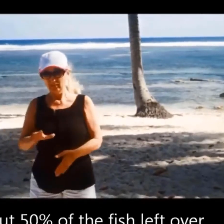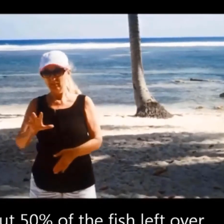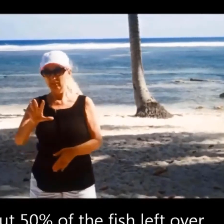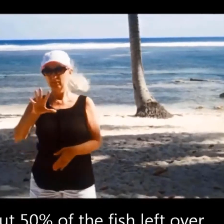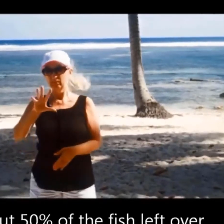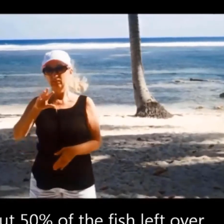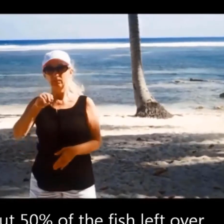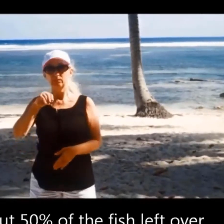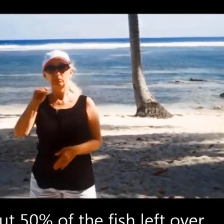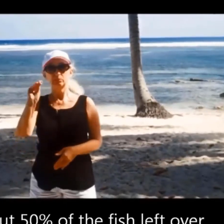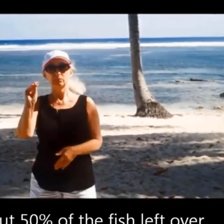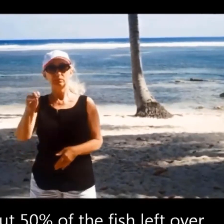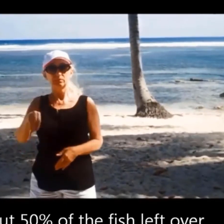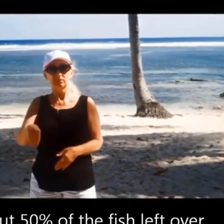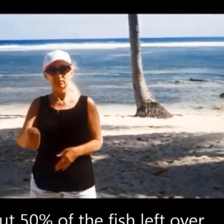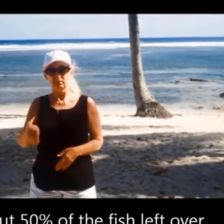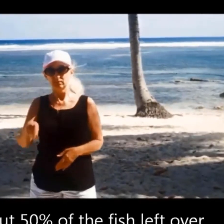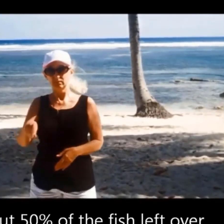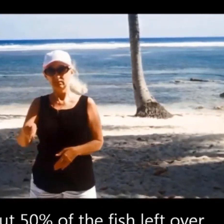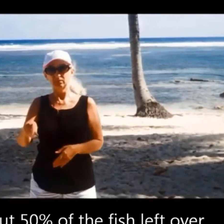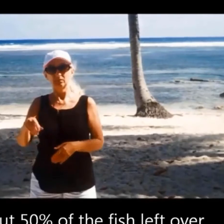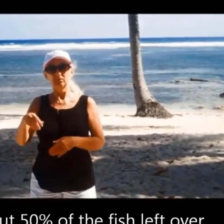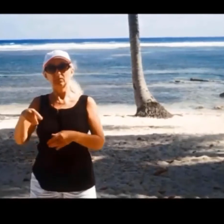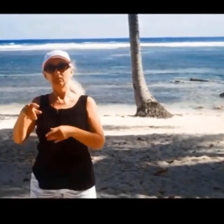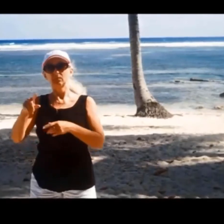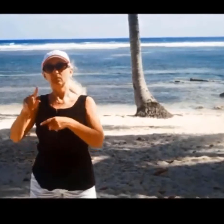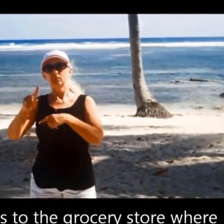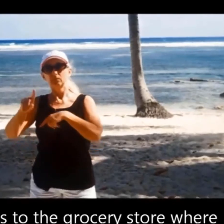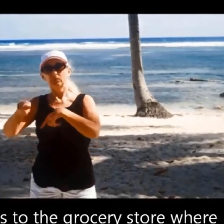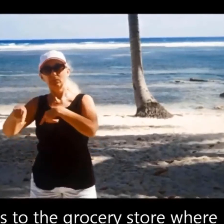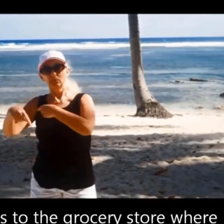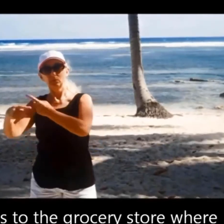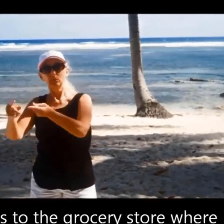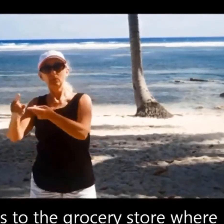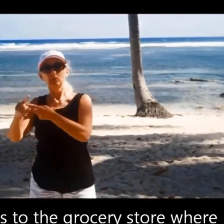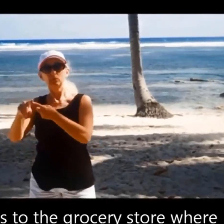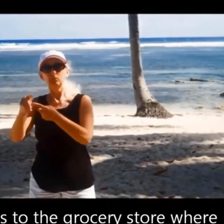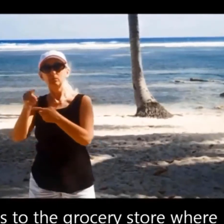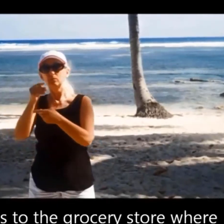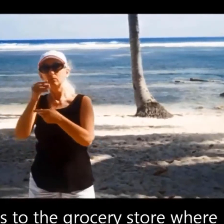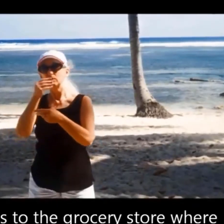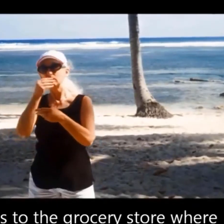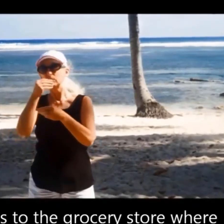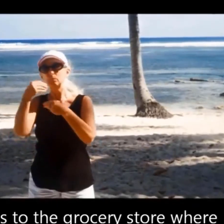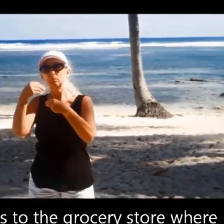About 50% of the fish that are left over goes to the grocery store,